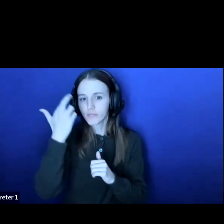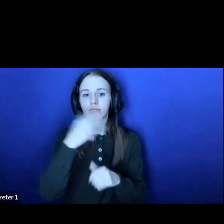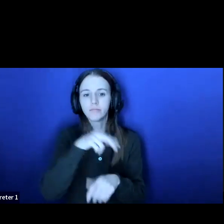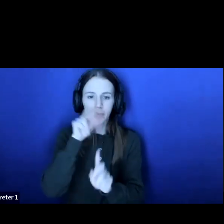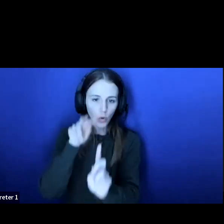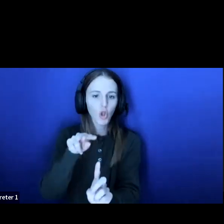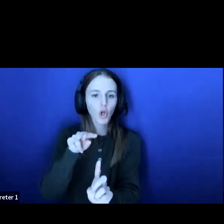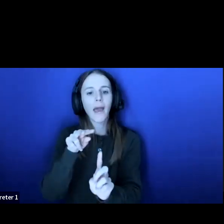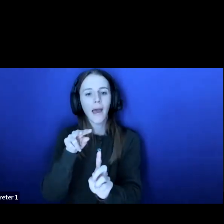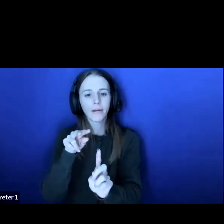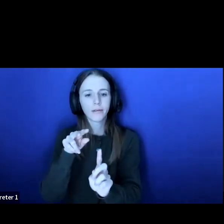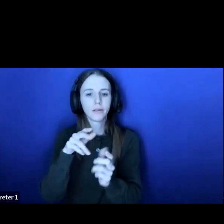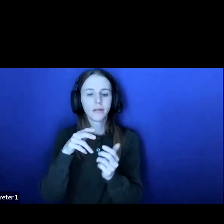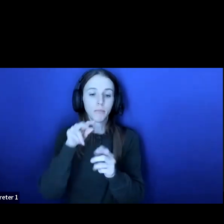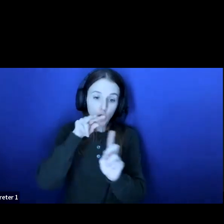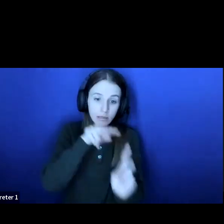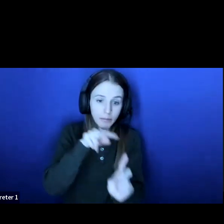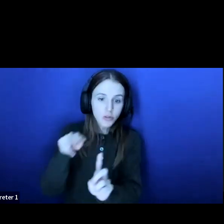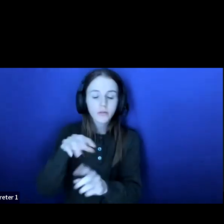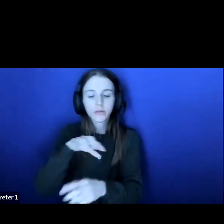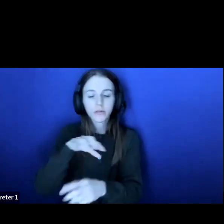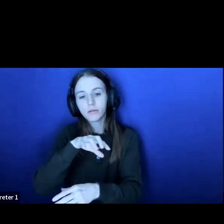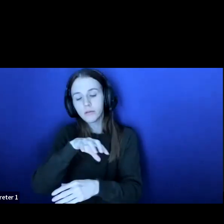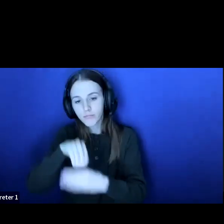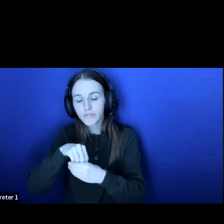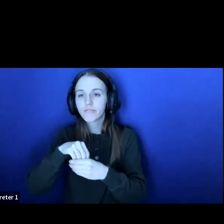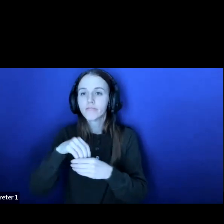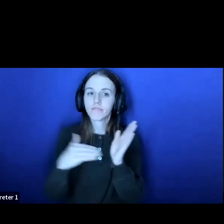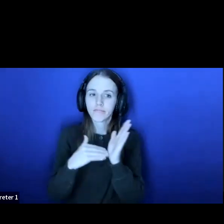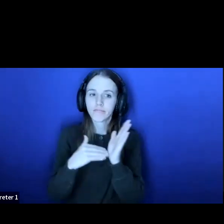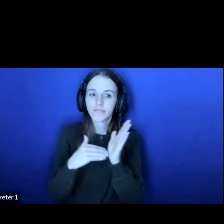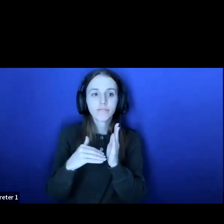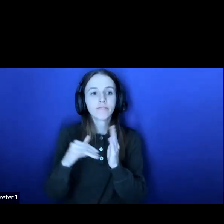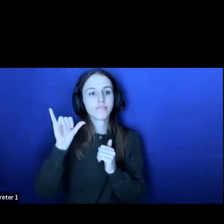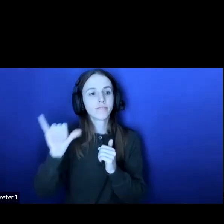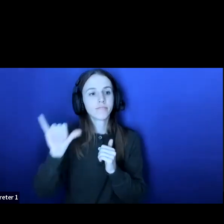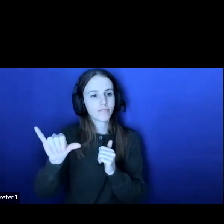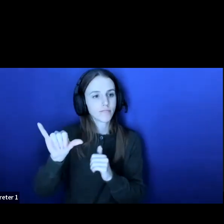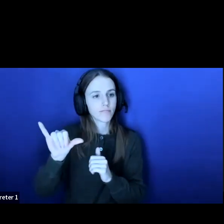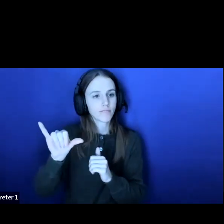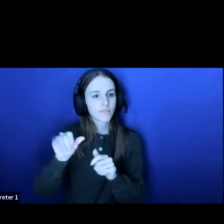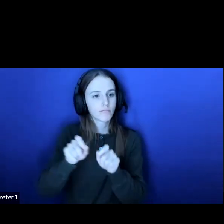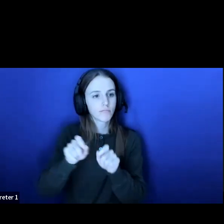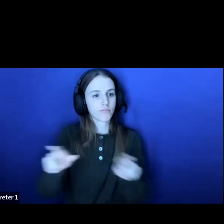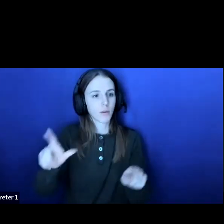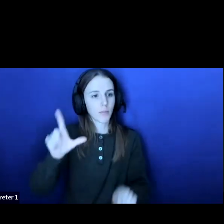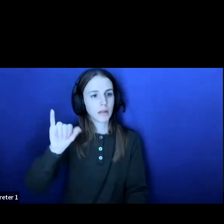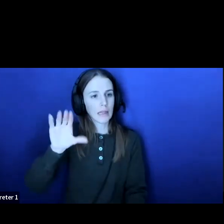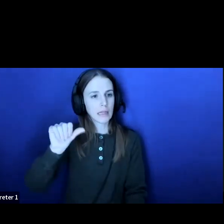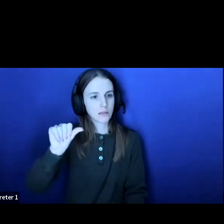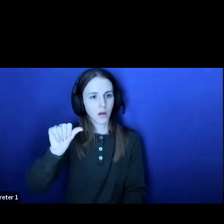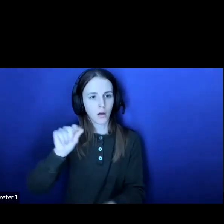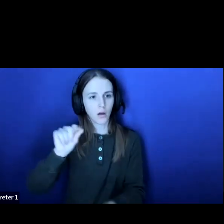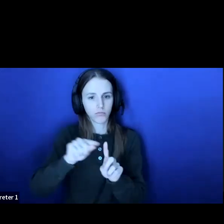disabilities, the landmark publication by Lisa Izzoni in Health Affairs in 2021 states that around 82%